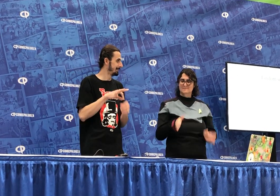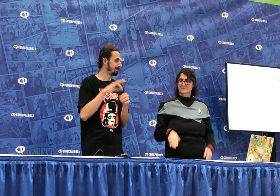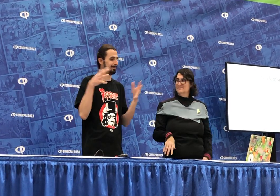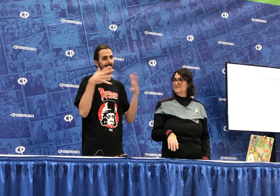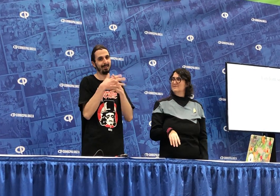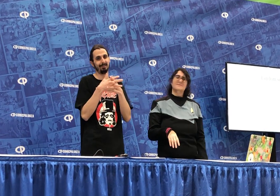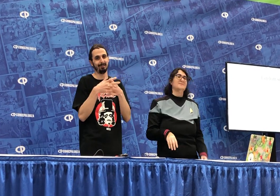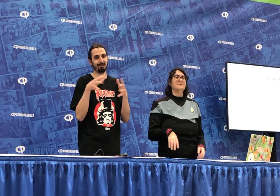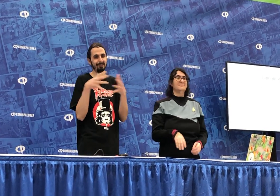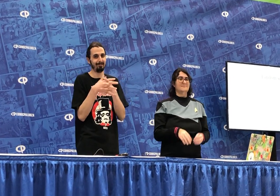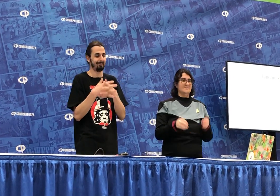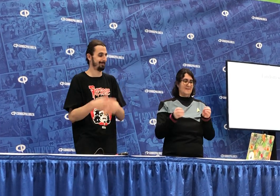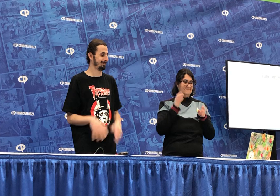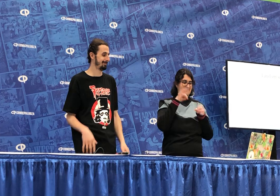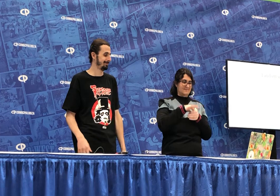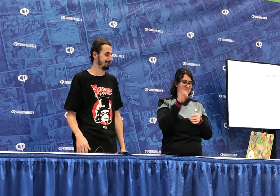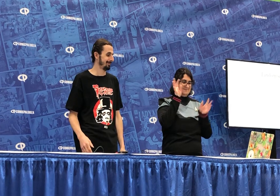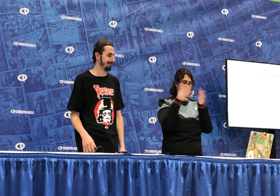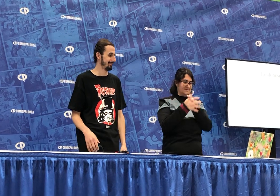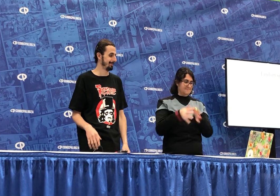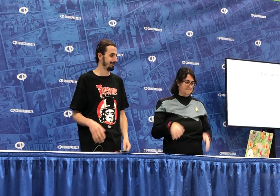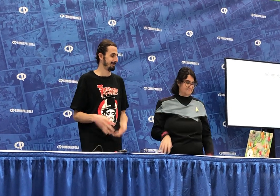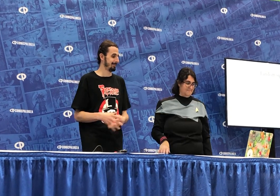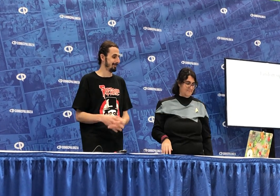Or you could do Ghostbusters, you could do it either way.